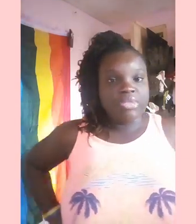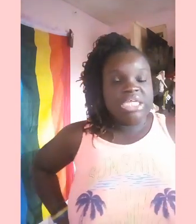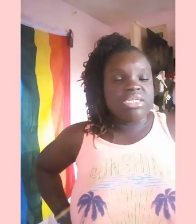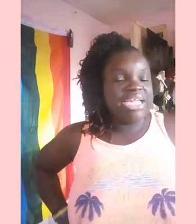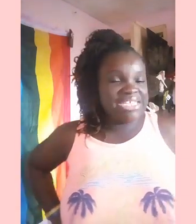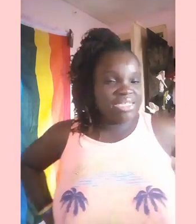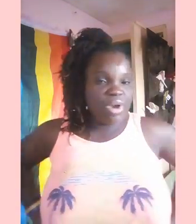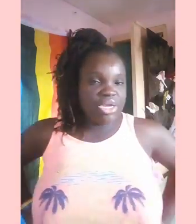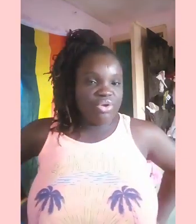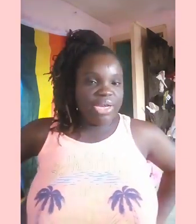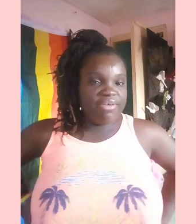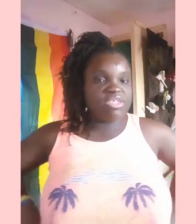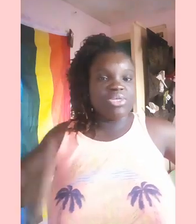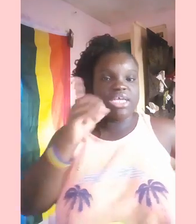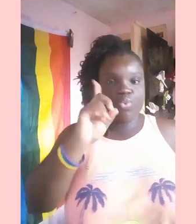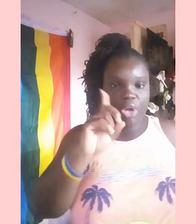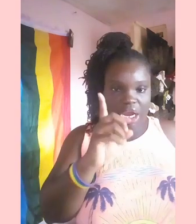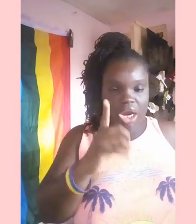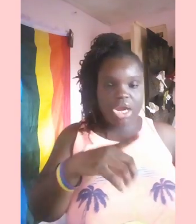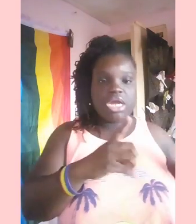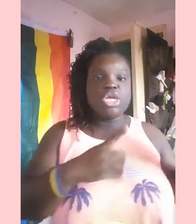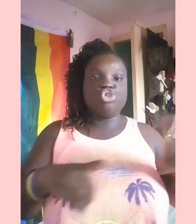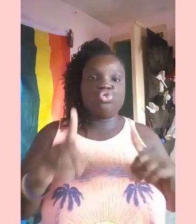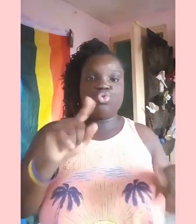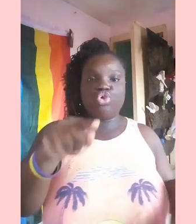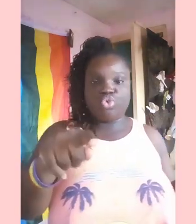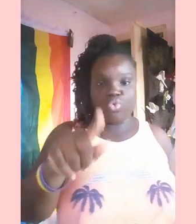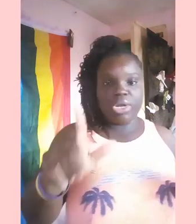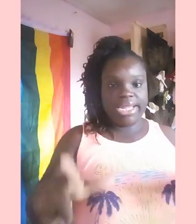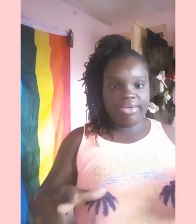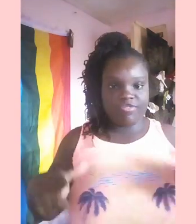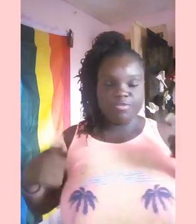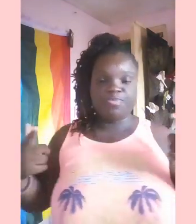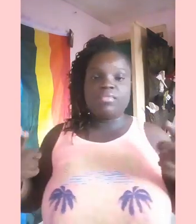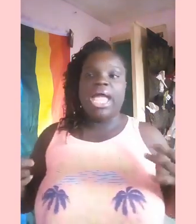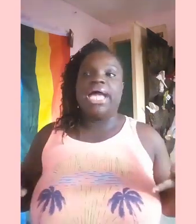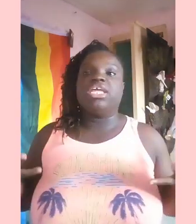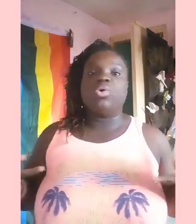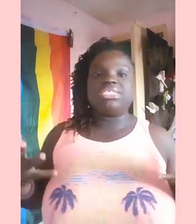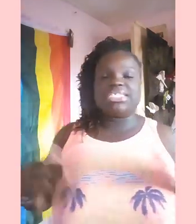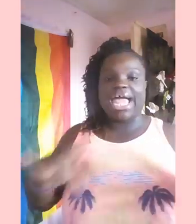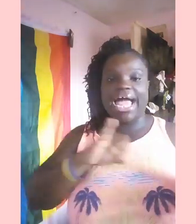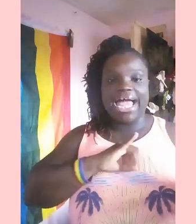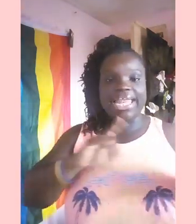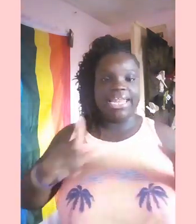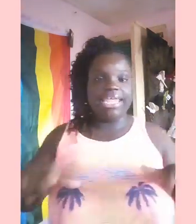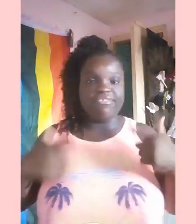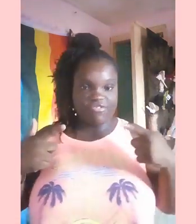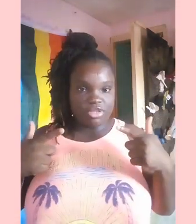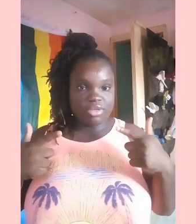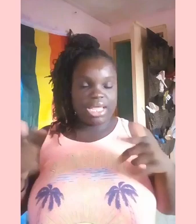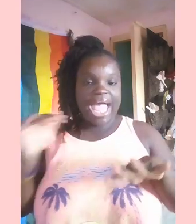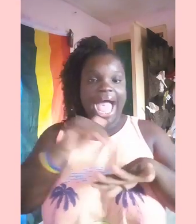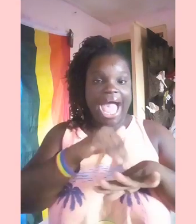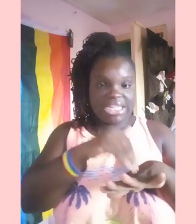So did I say where did you live? So we said where do you live, and you want to say I live